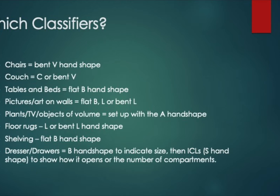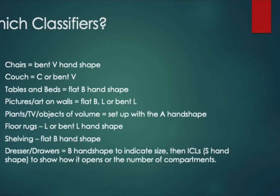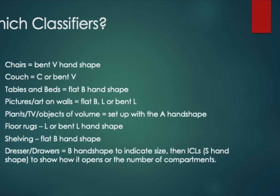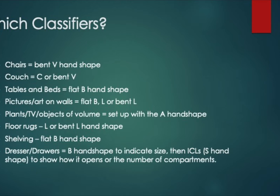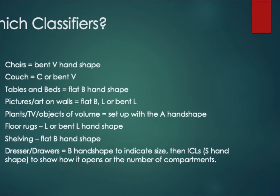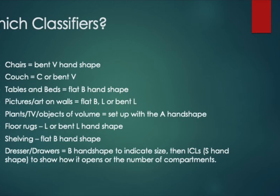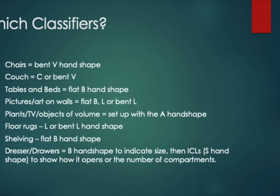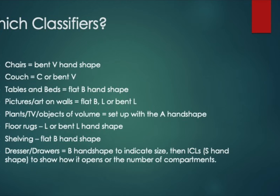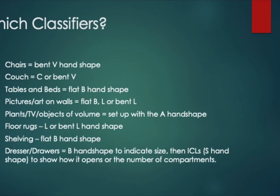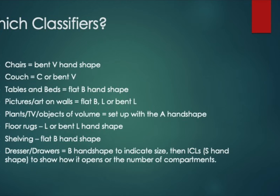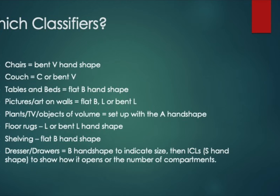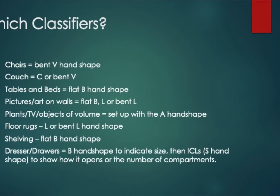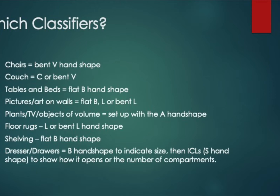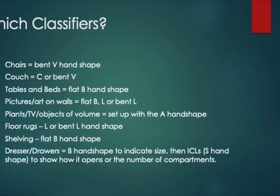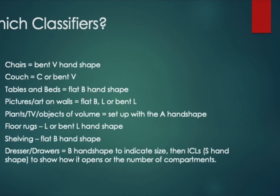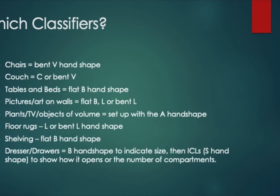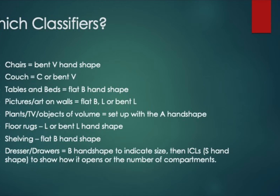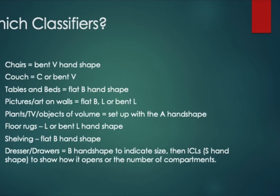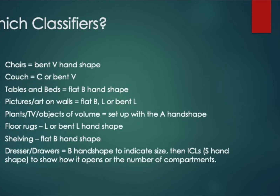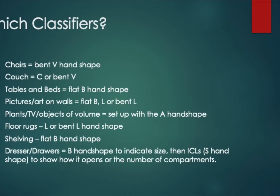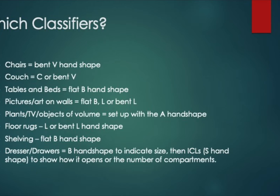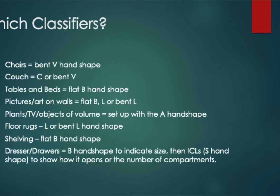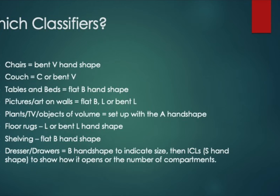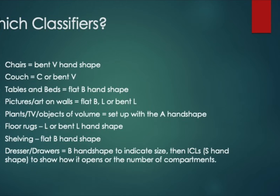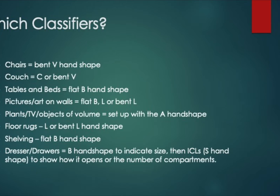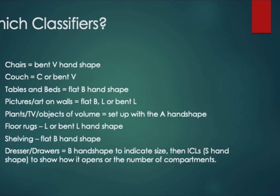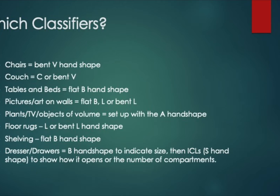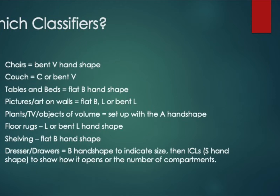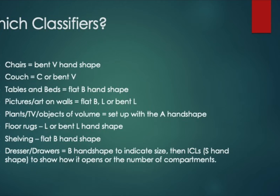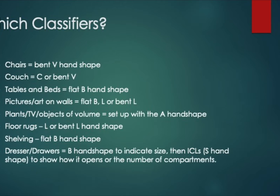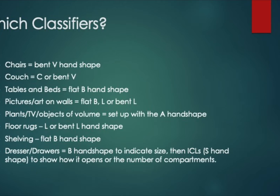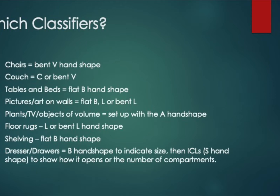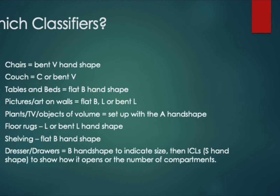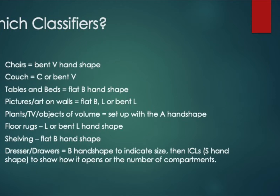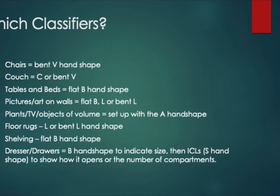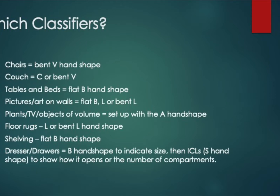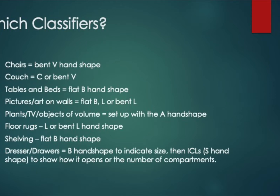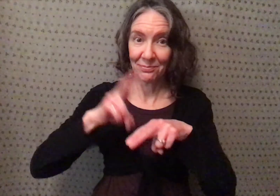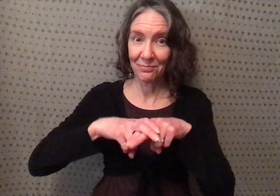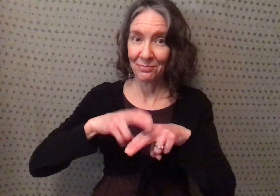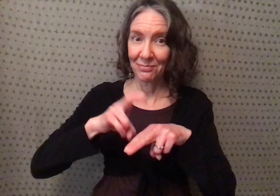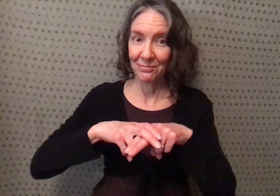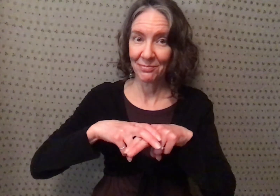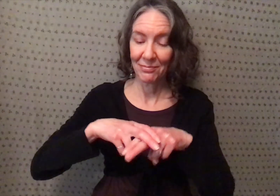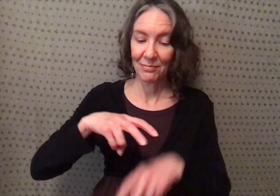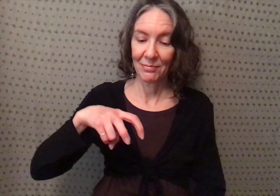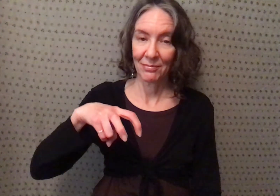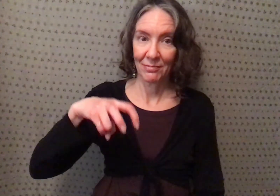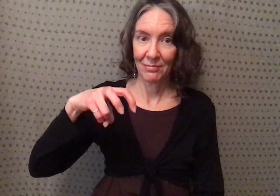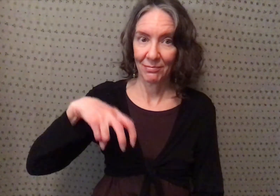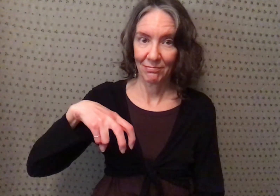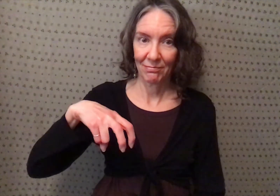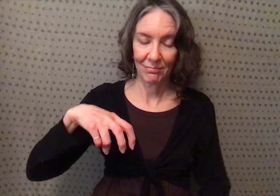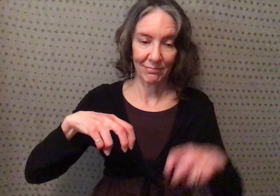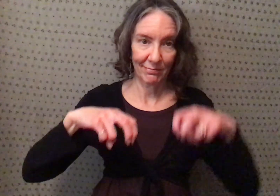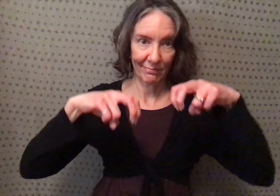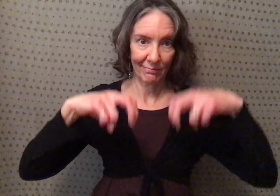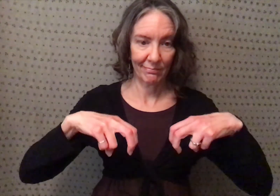is a list of the most common ones, and I will demonstrate. For chairs, use the bent V hand